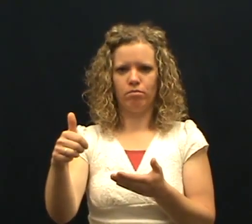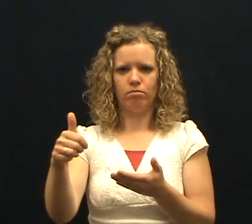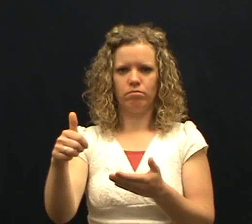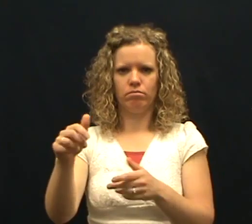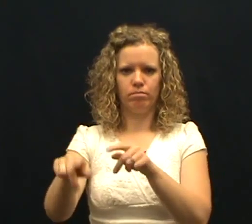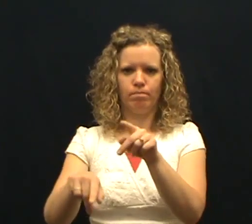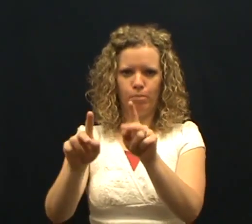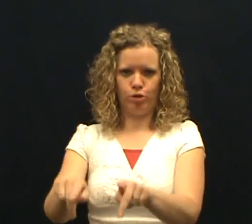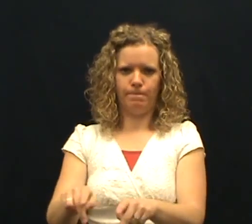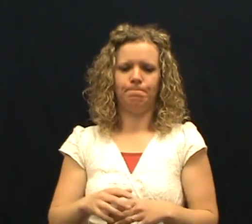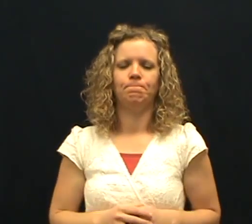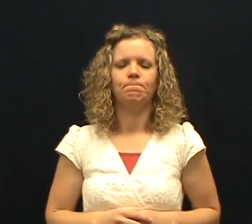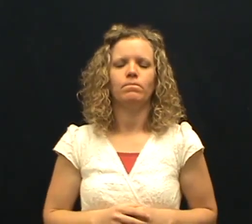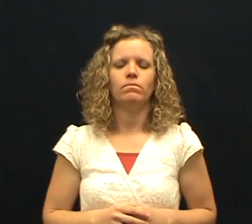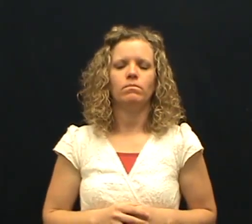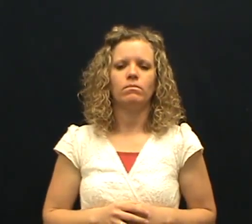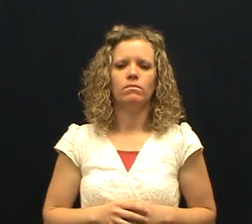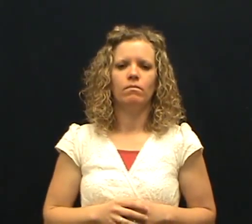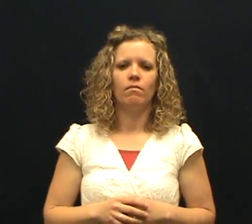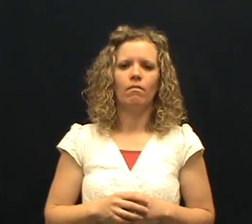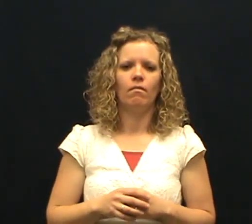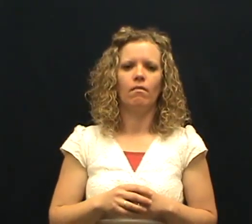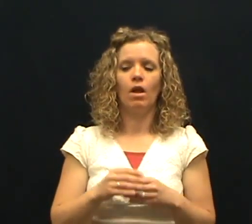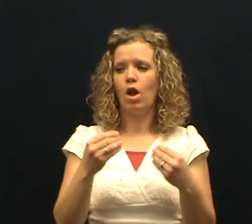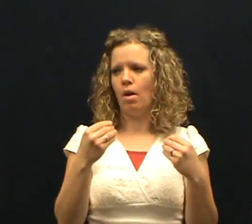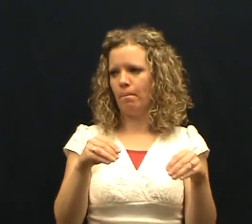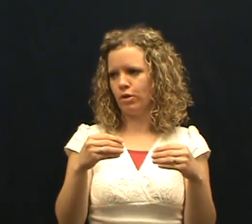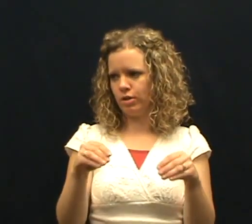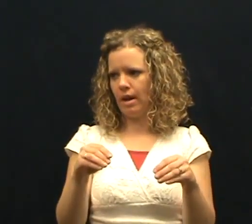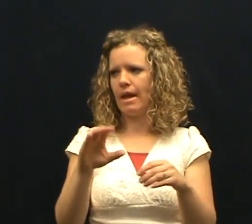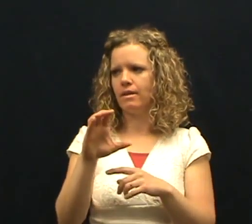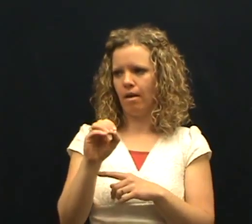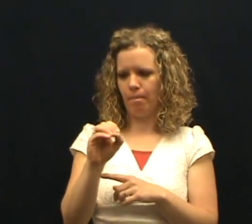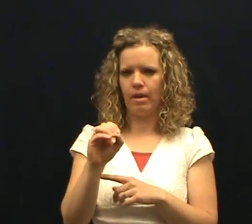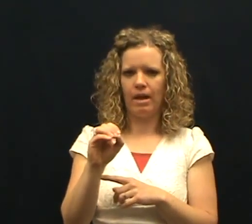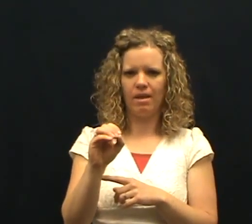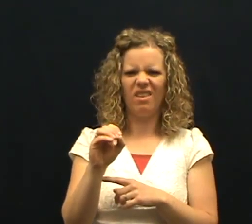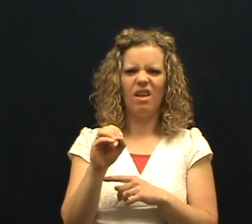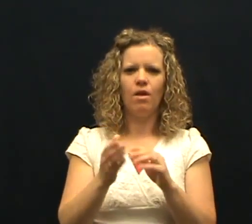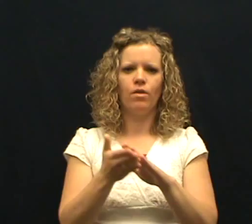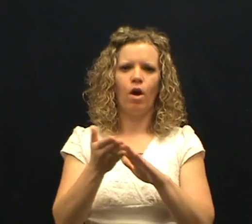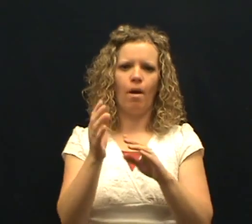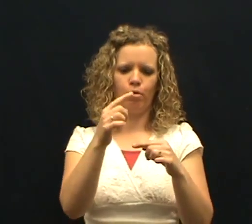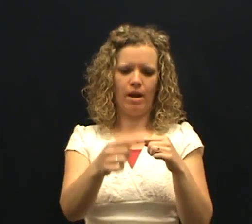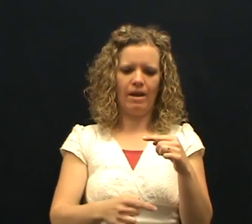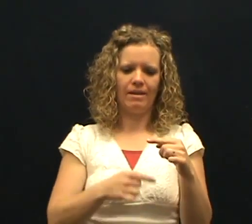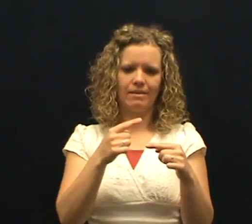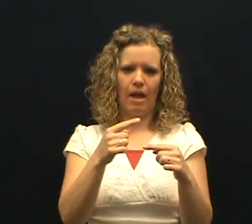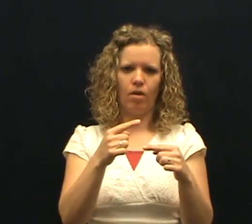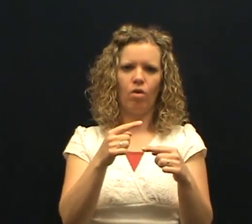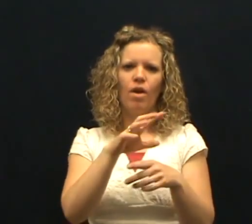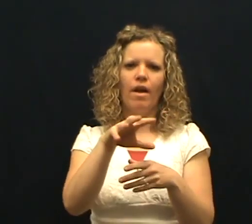So for a merchandising company, the operating cycle consists of selling products, like tangible